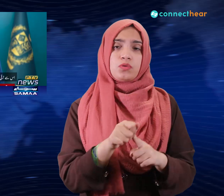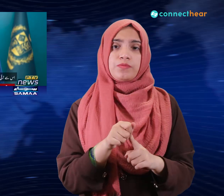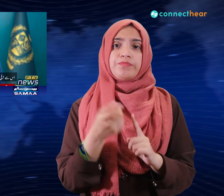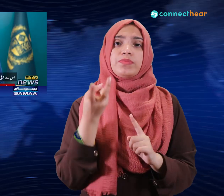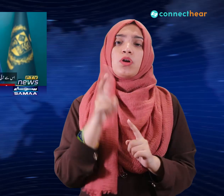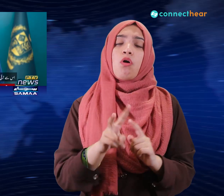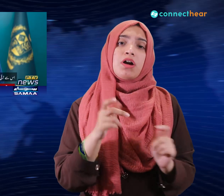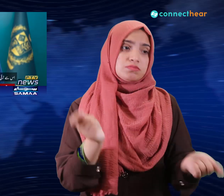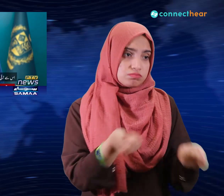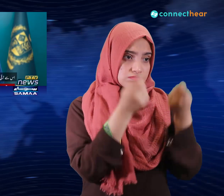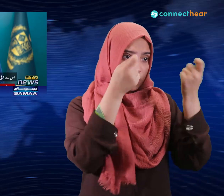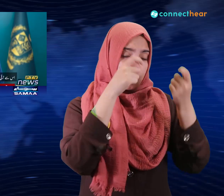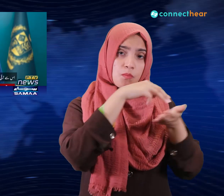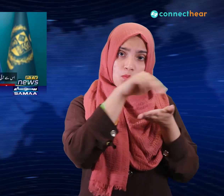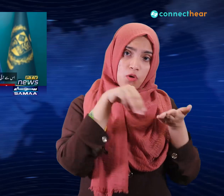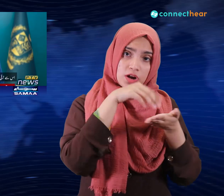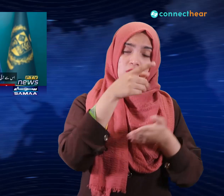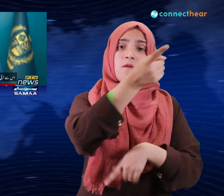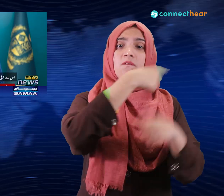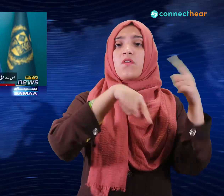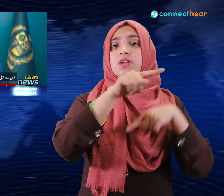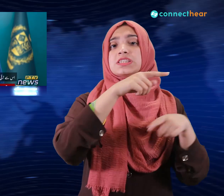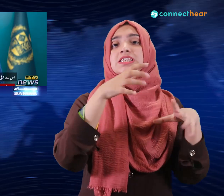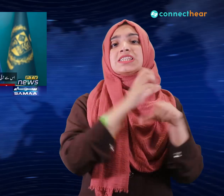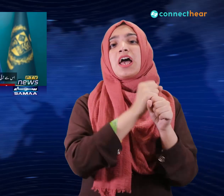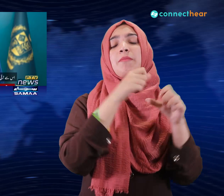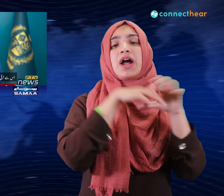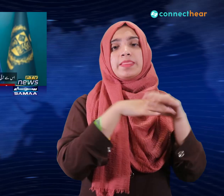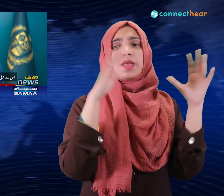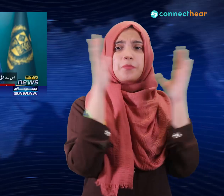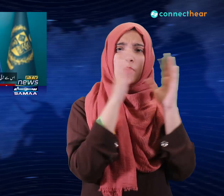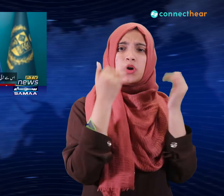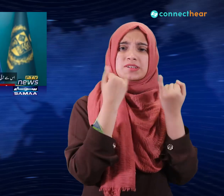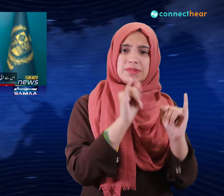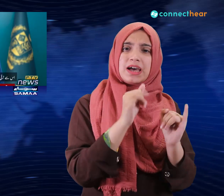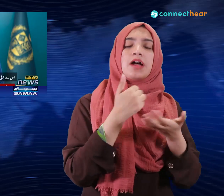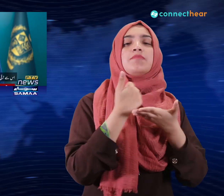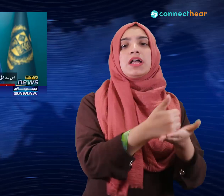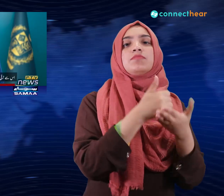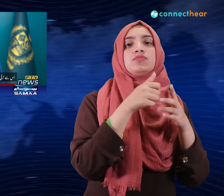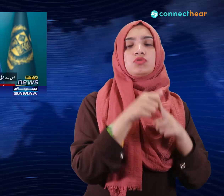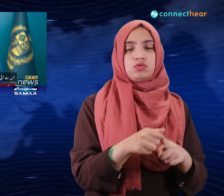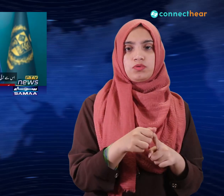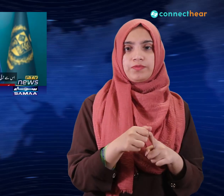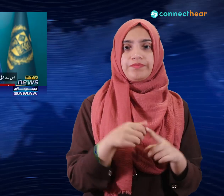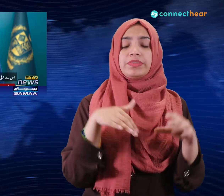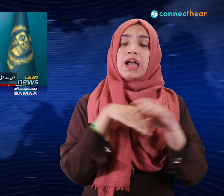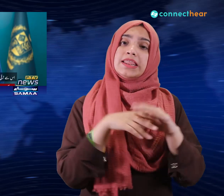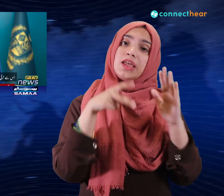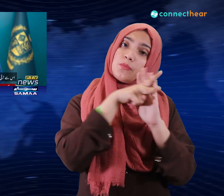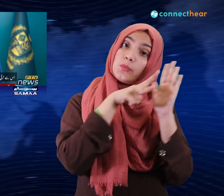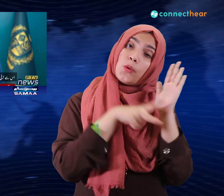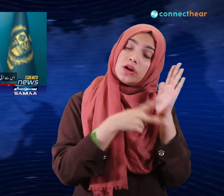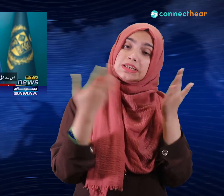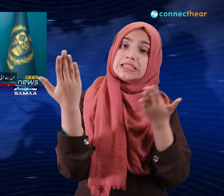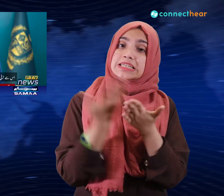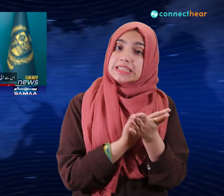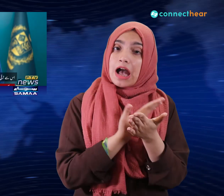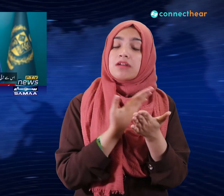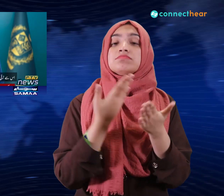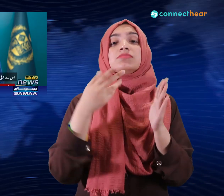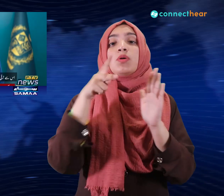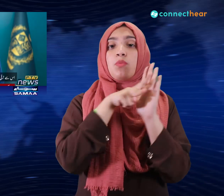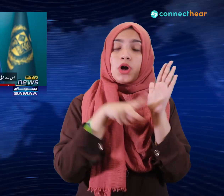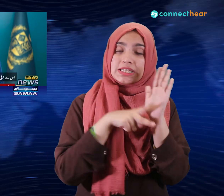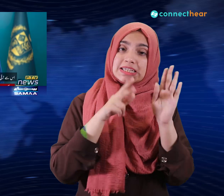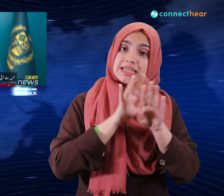enable developing countries to implement their climate commitments in accordance with the principle of